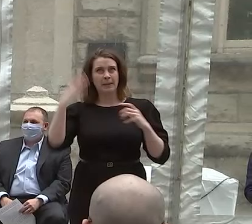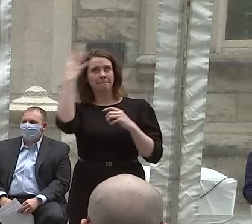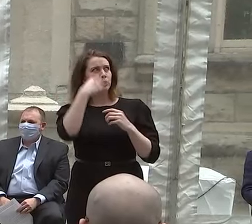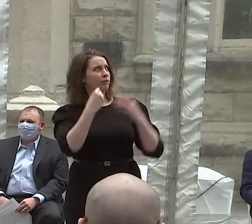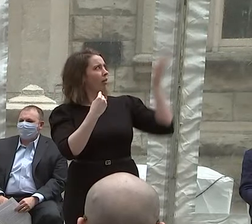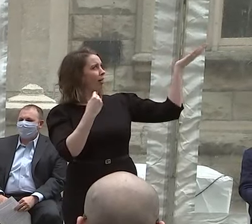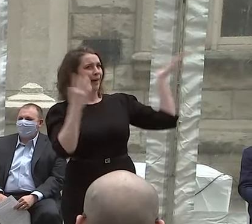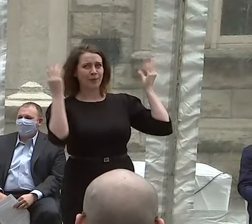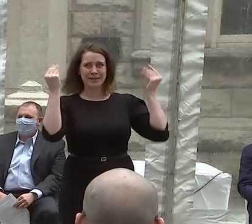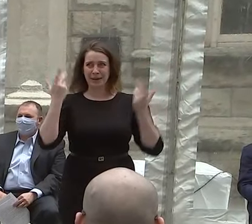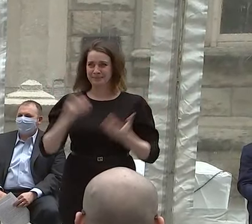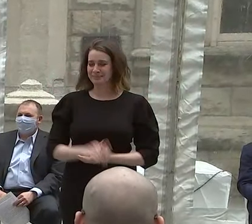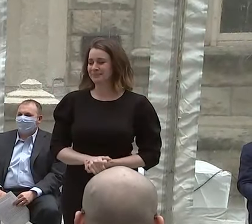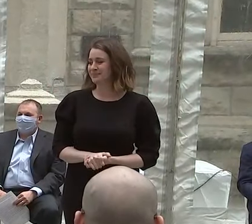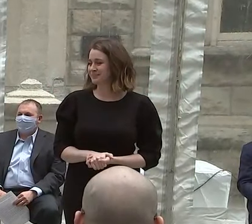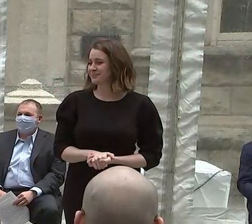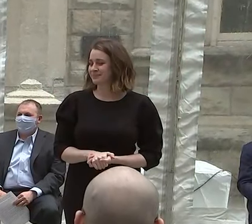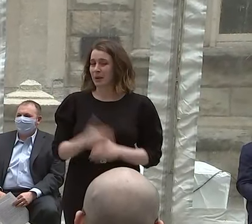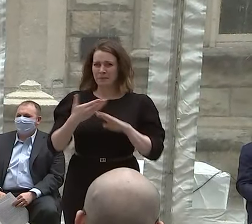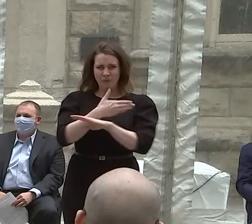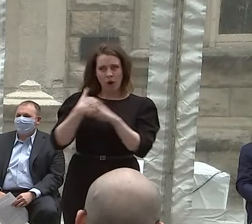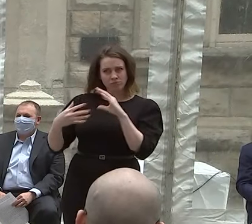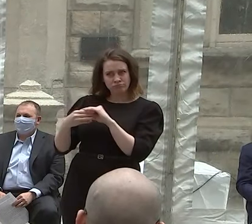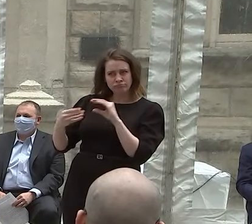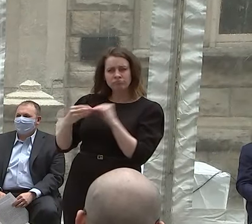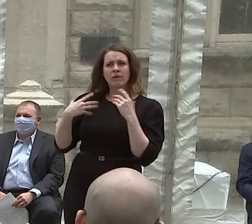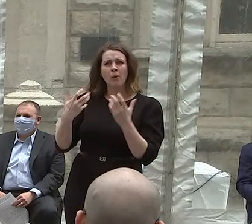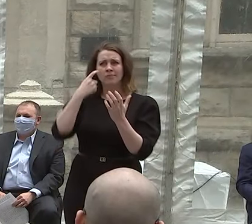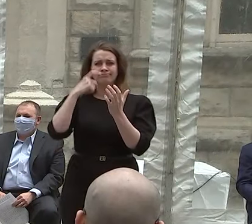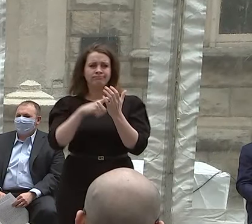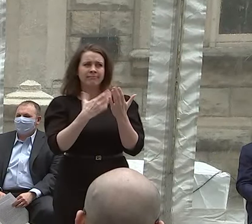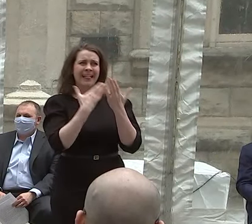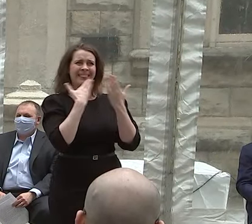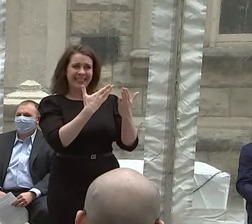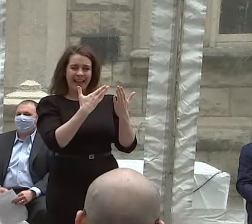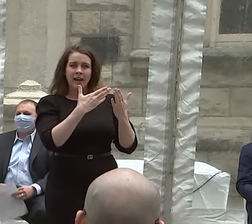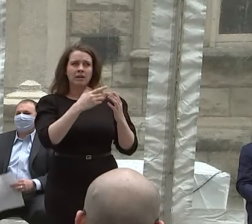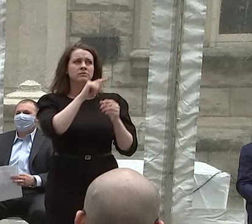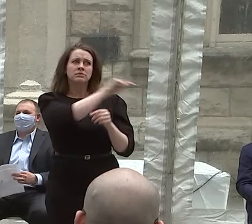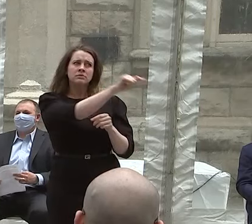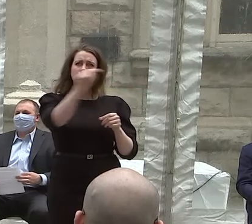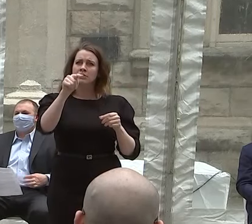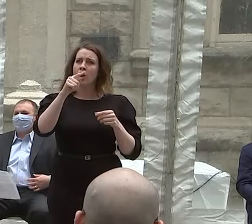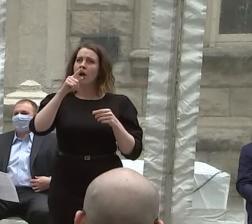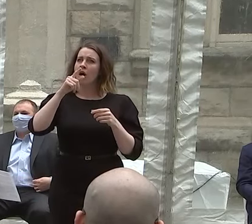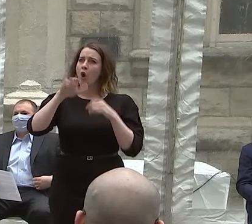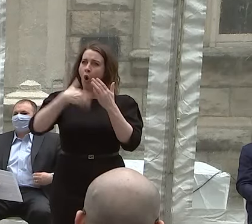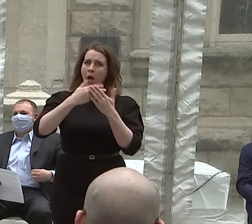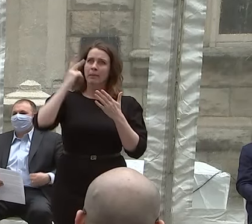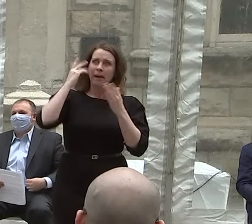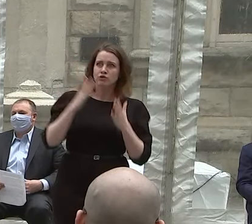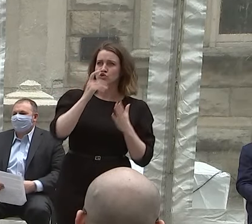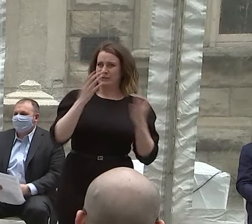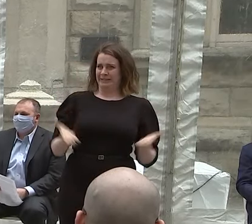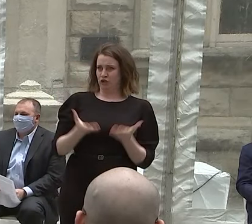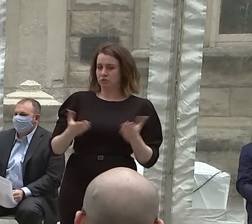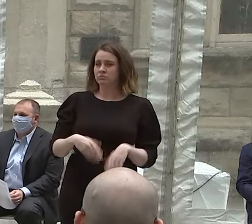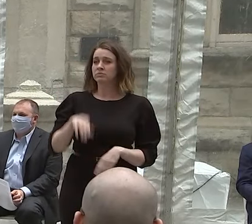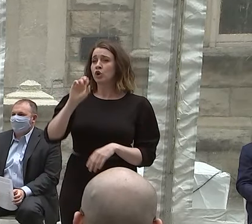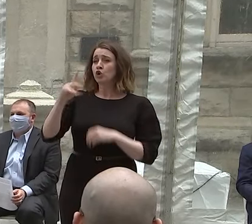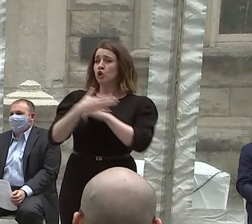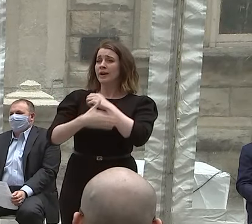day. Before I begin, I want to give a special thanks to the elected officials who will be joining us. Cook County